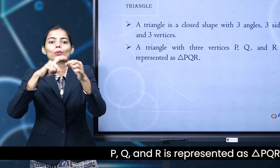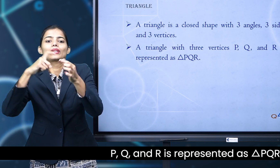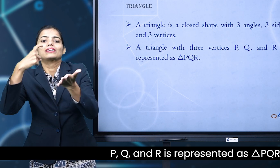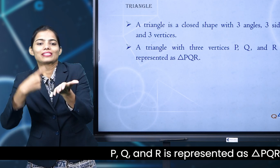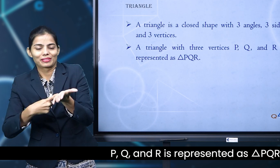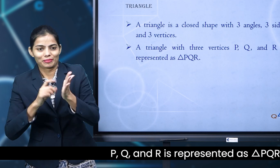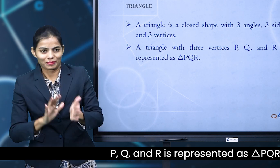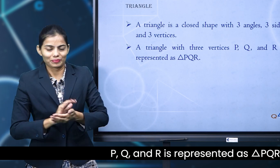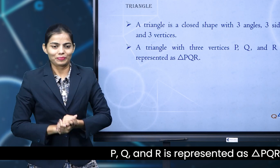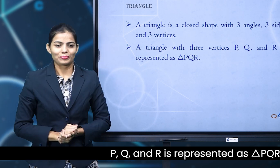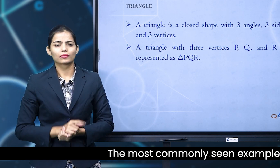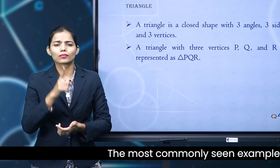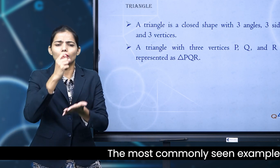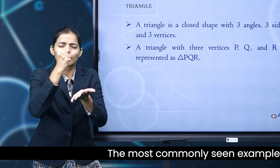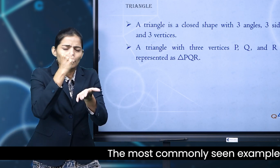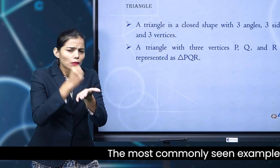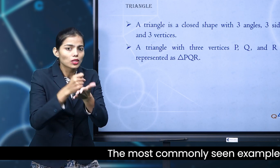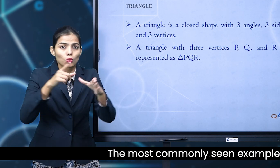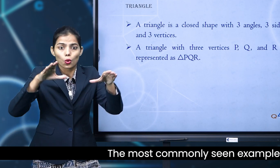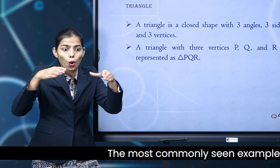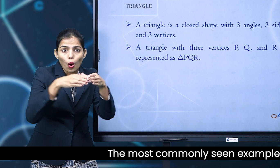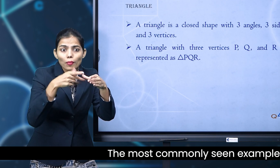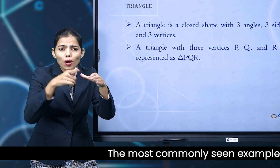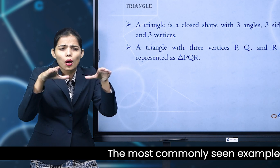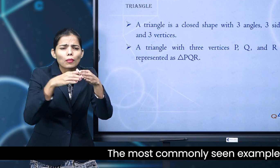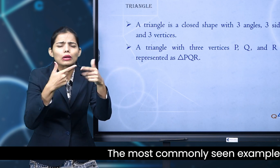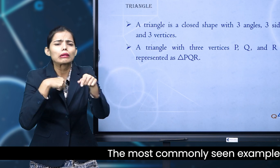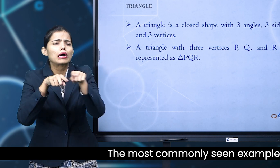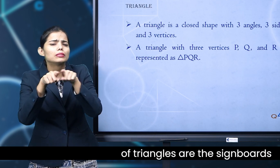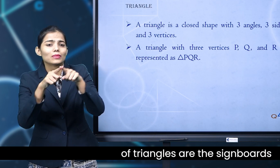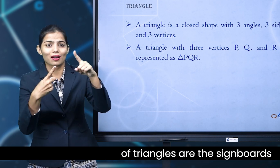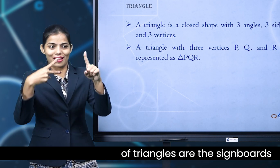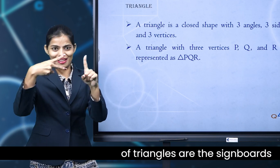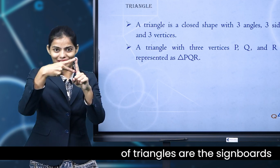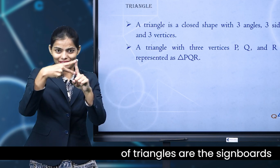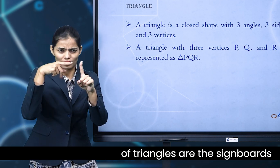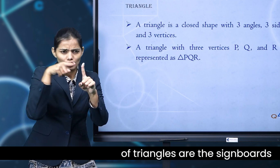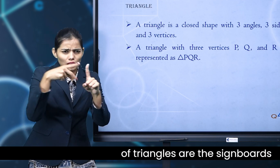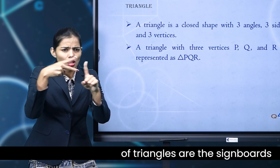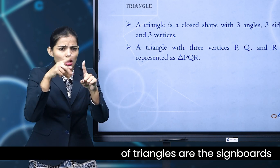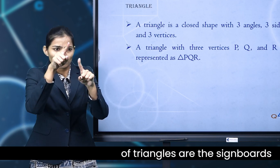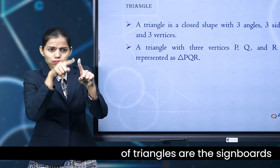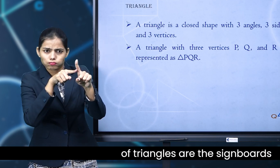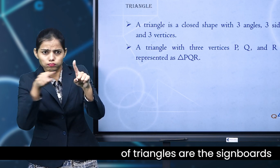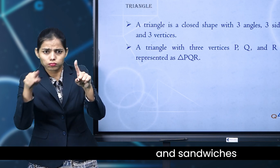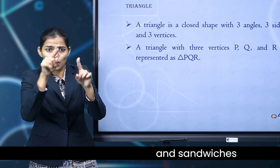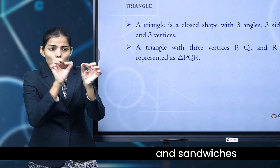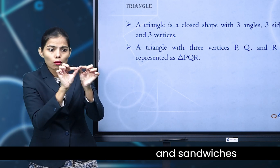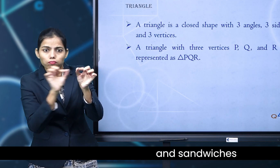triangle PQR. The most commonly seen examples of triangles are the signboards and